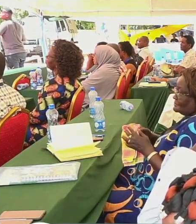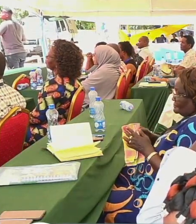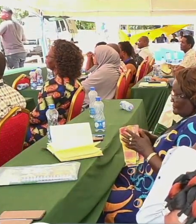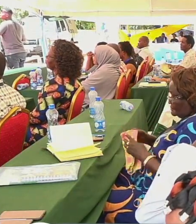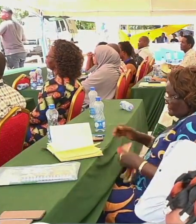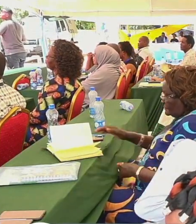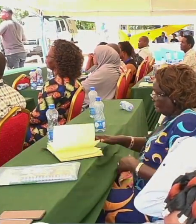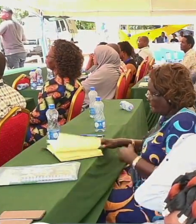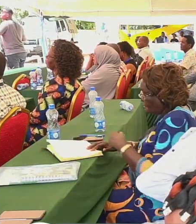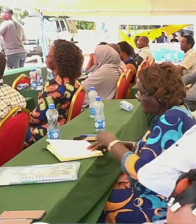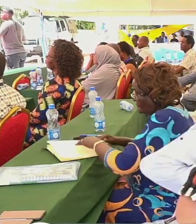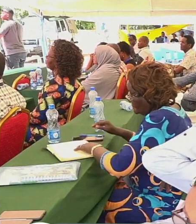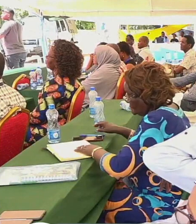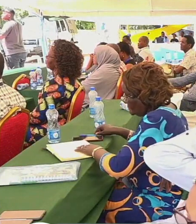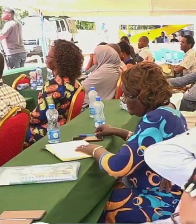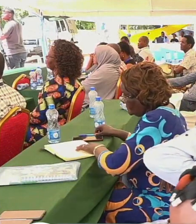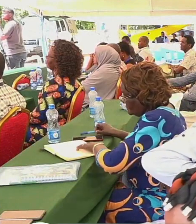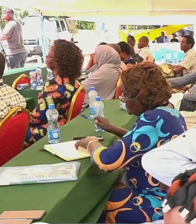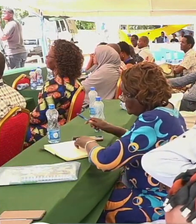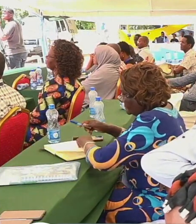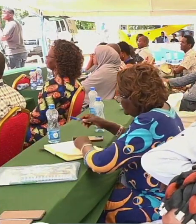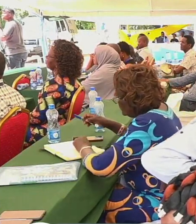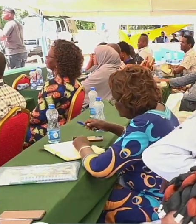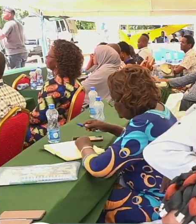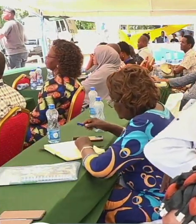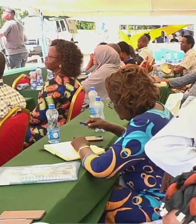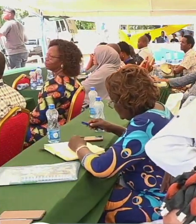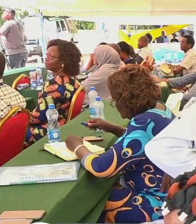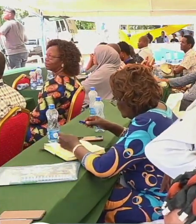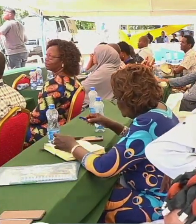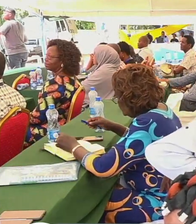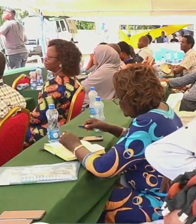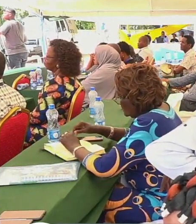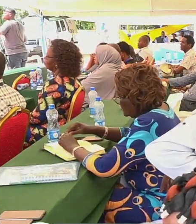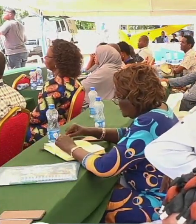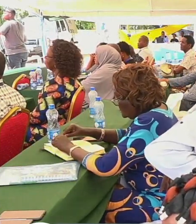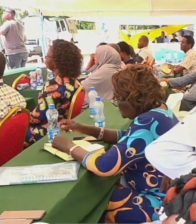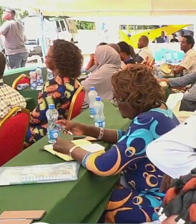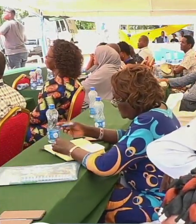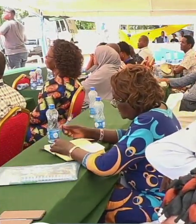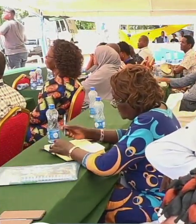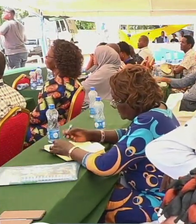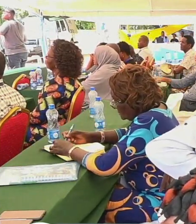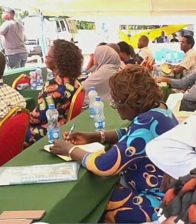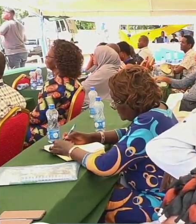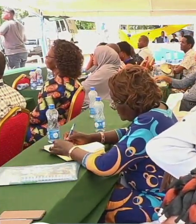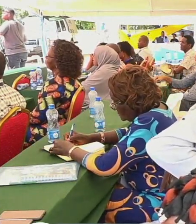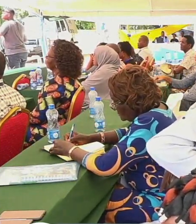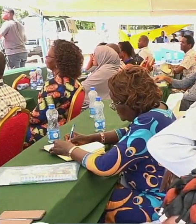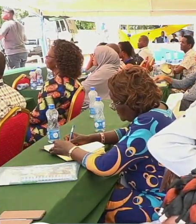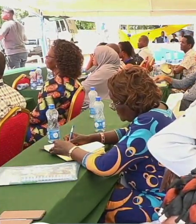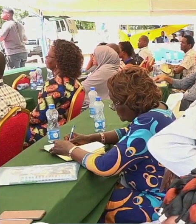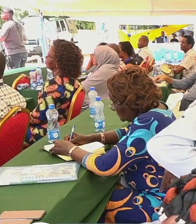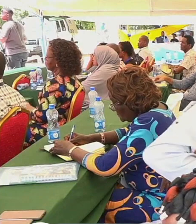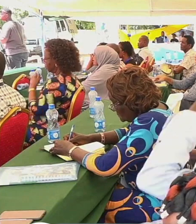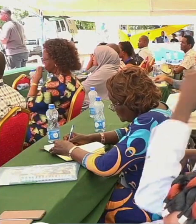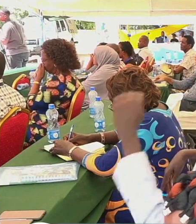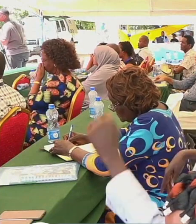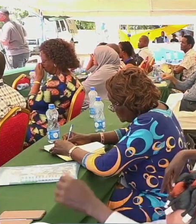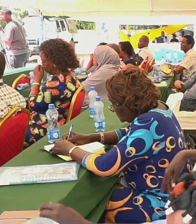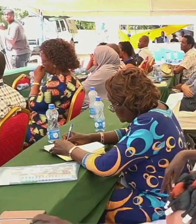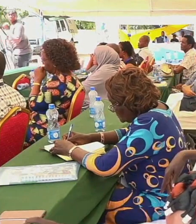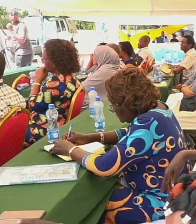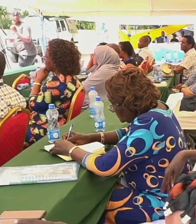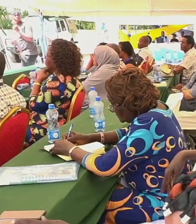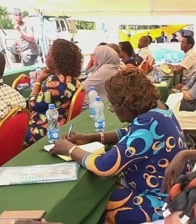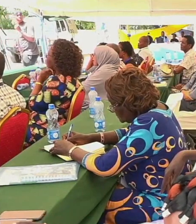have our county flags available. Your Excellency, with your permission, I would like to invite as our